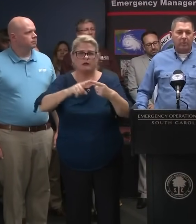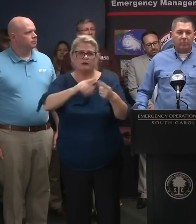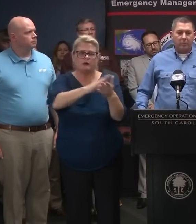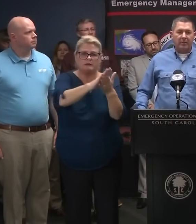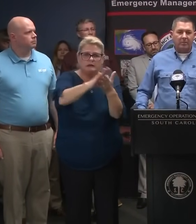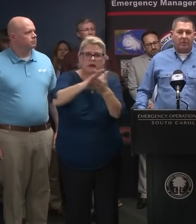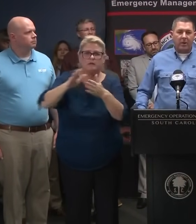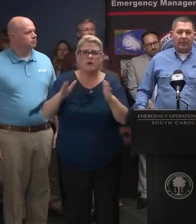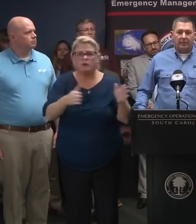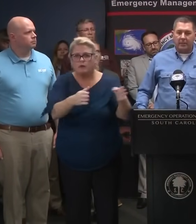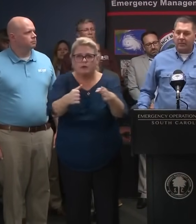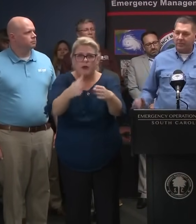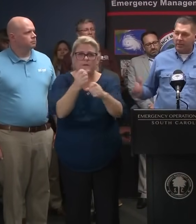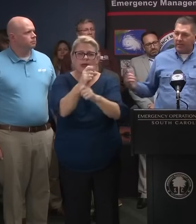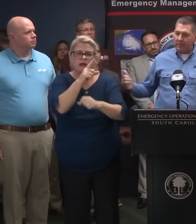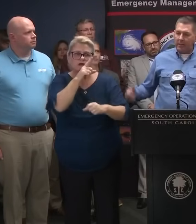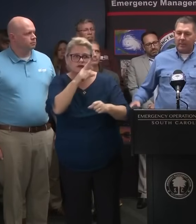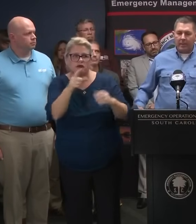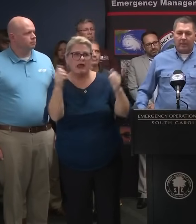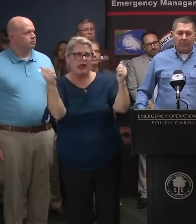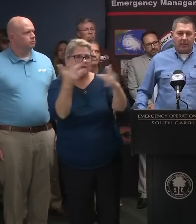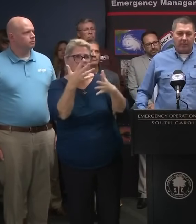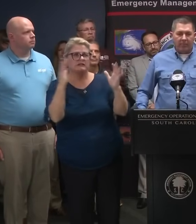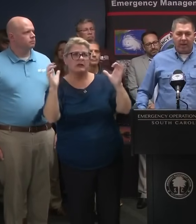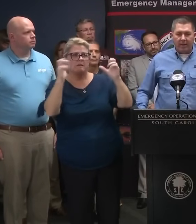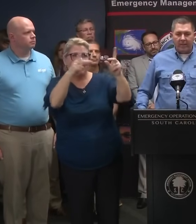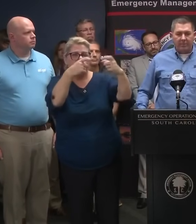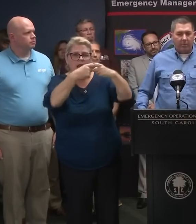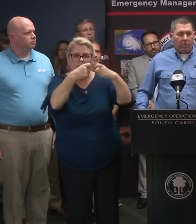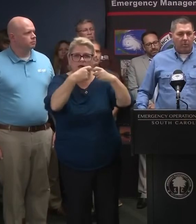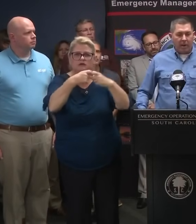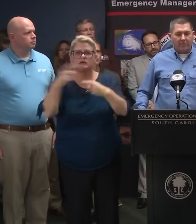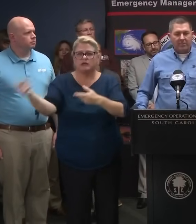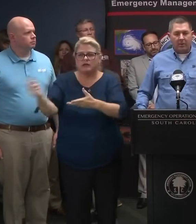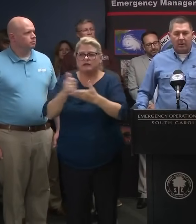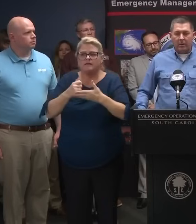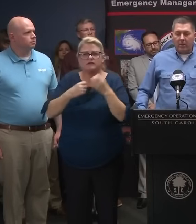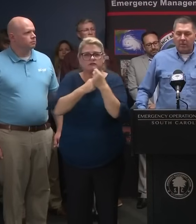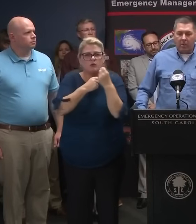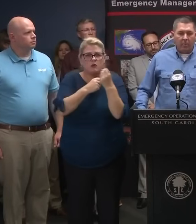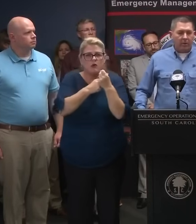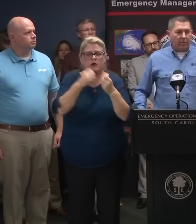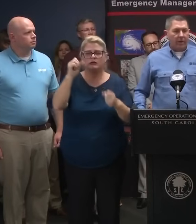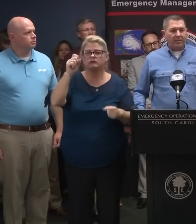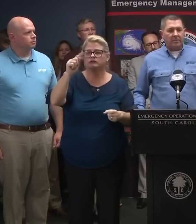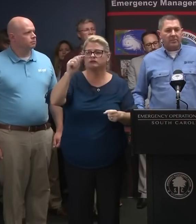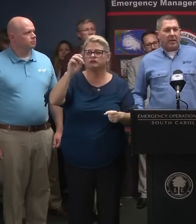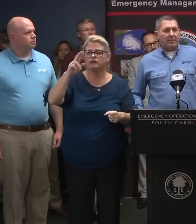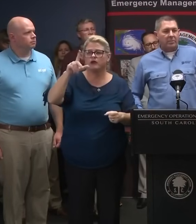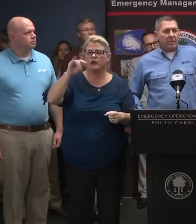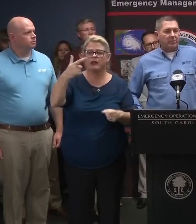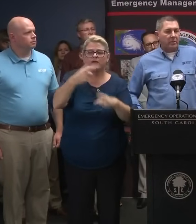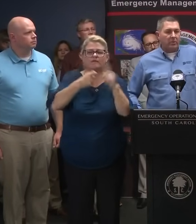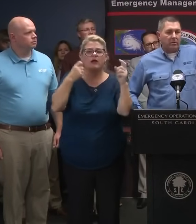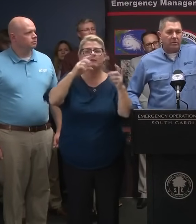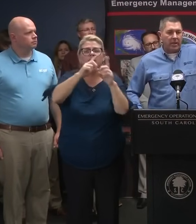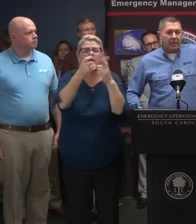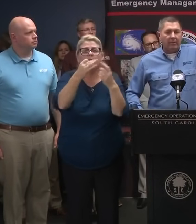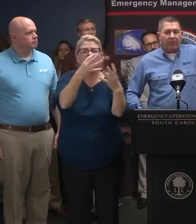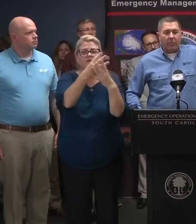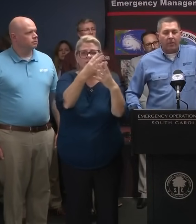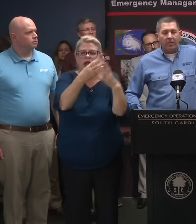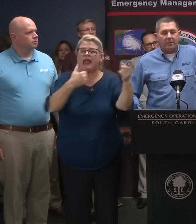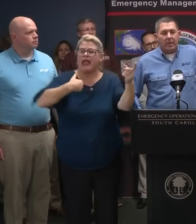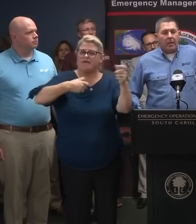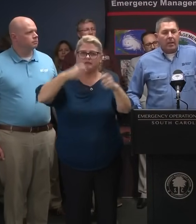these roads. We make sure the lines are de-energized. They come in and provide that support. Brian Sterling, Department of Corrections, has got some chainsaw crews out